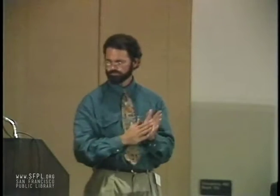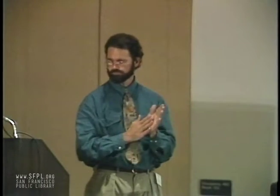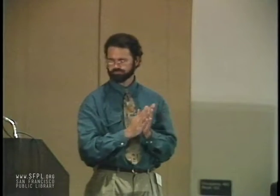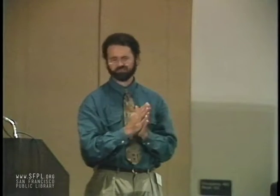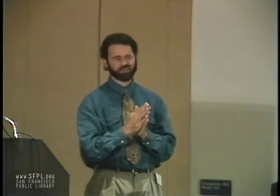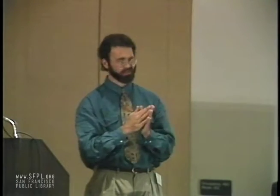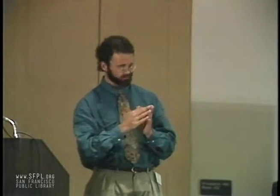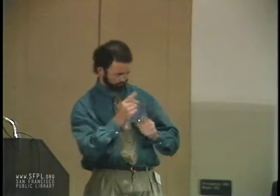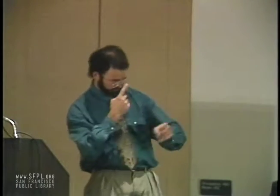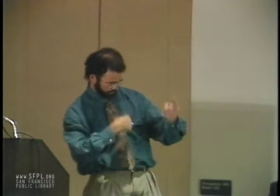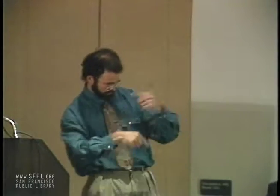communication.